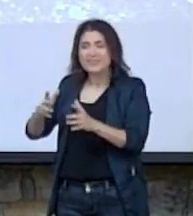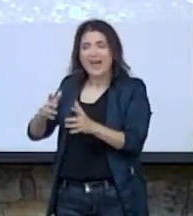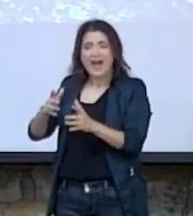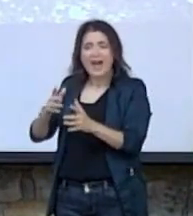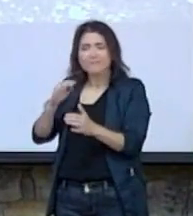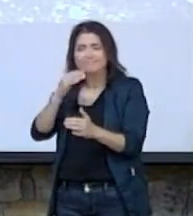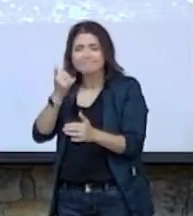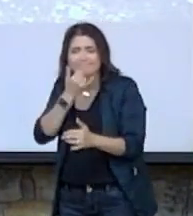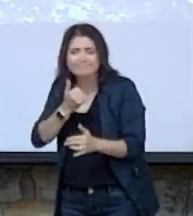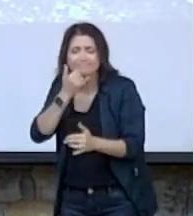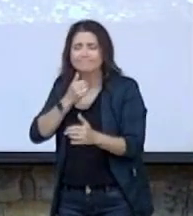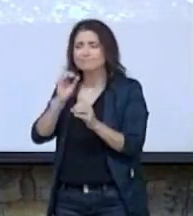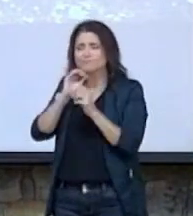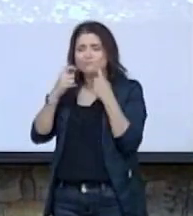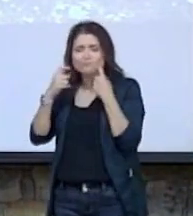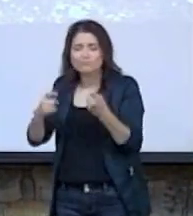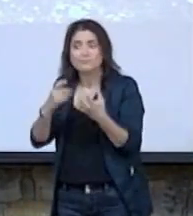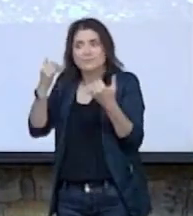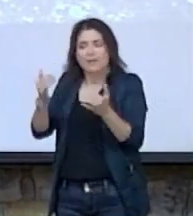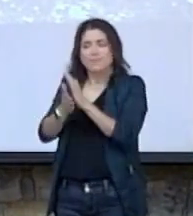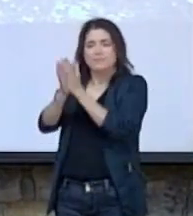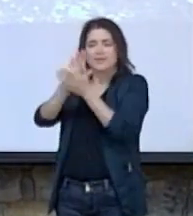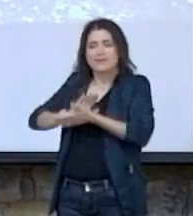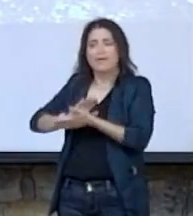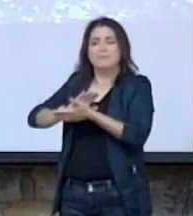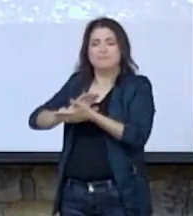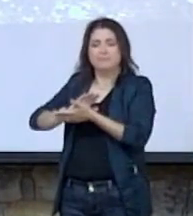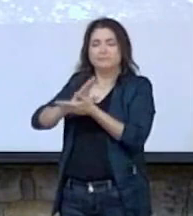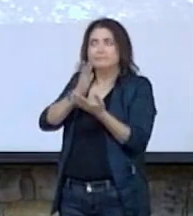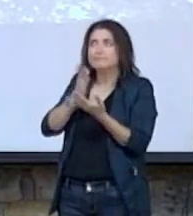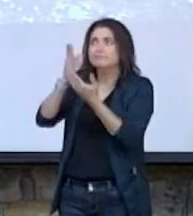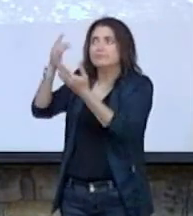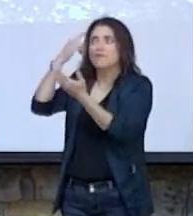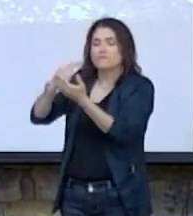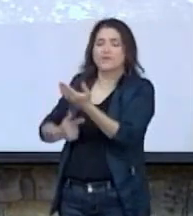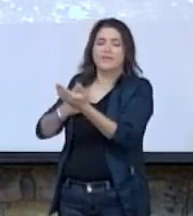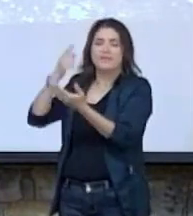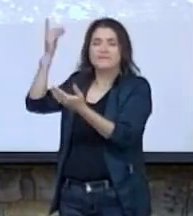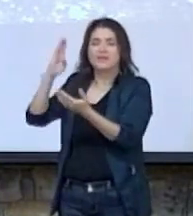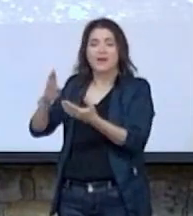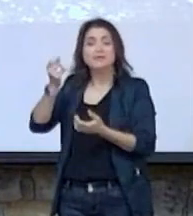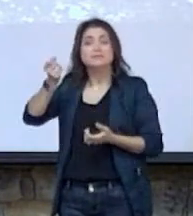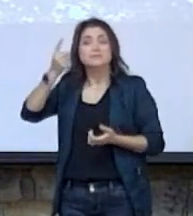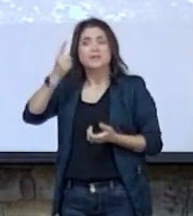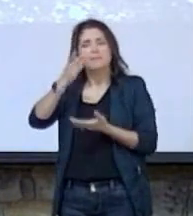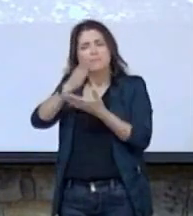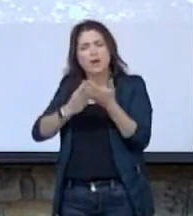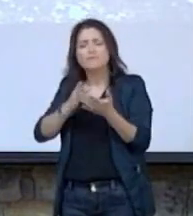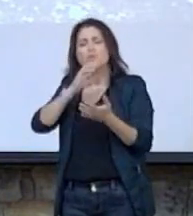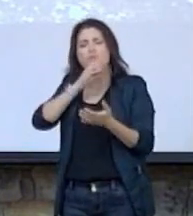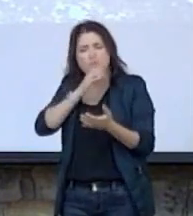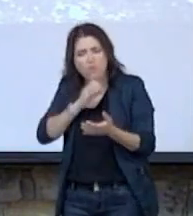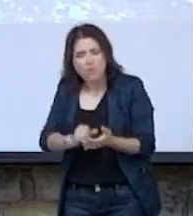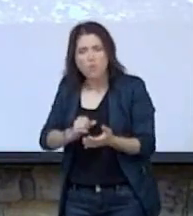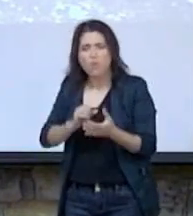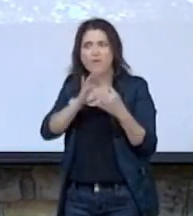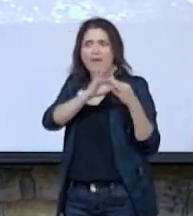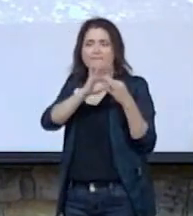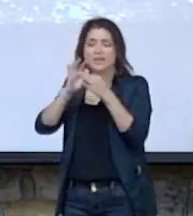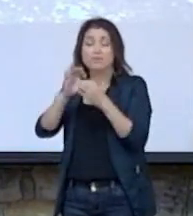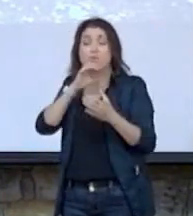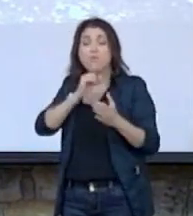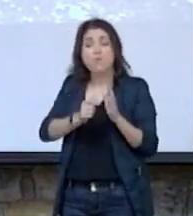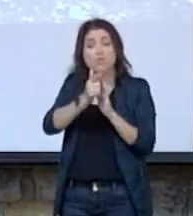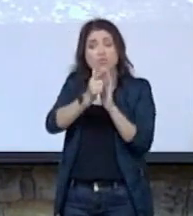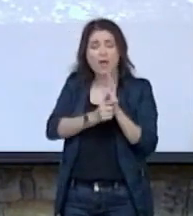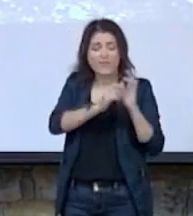serve the living God? You see, part of that old covenant, that old law, there were things that an individual might do